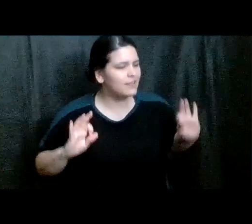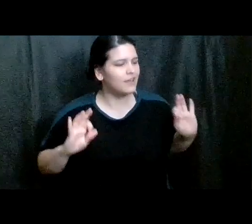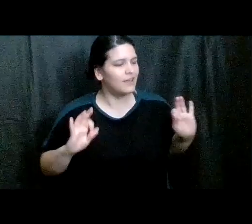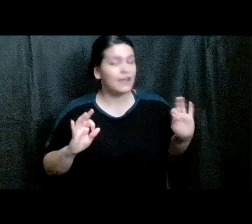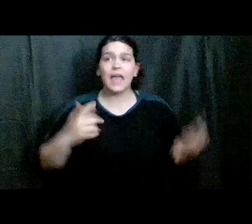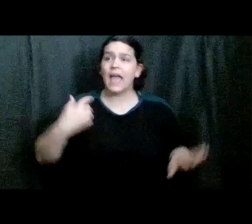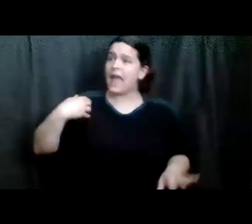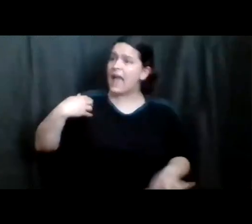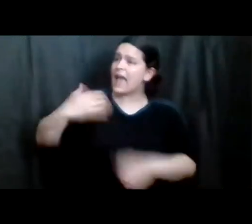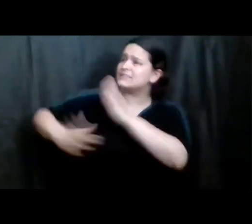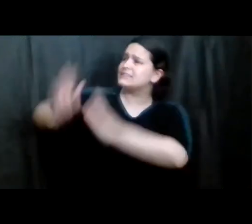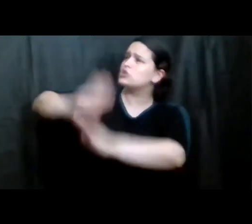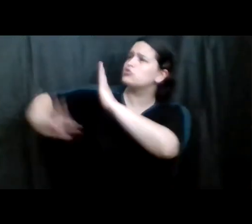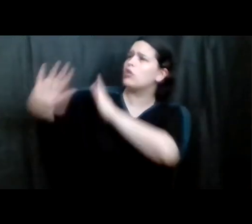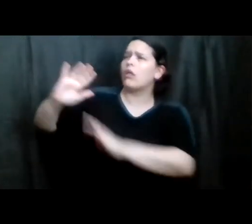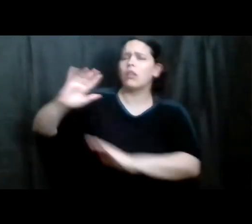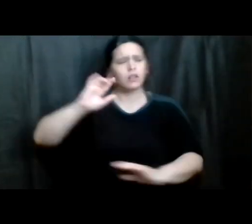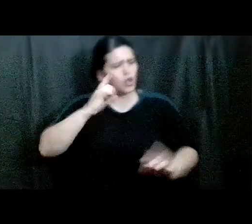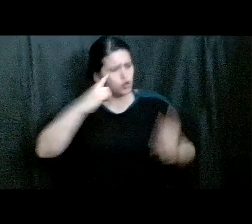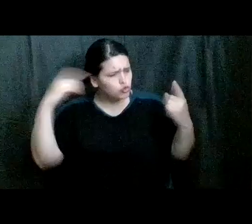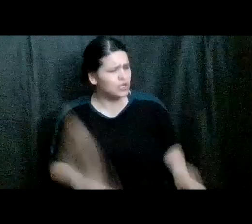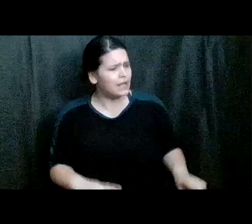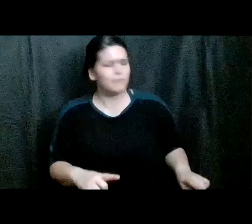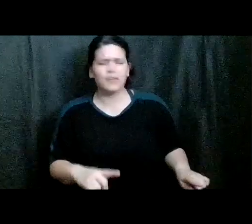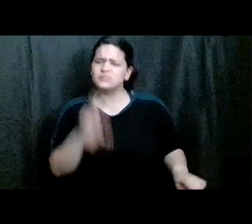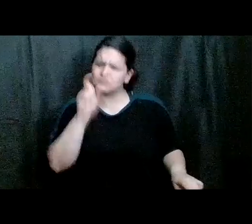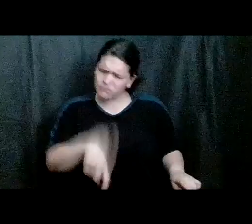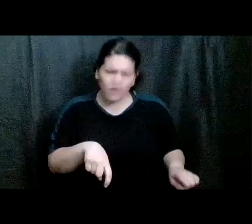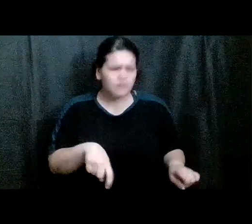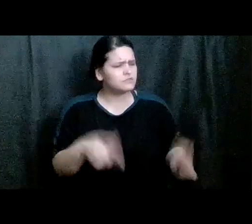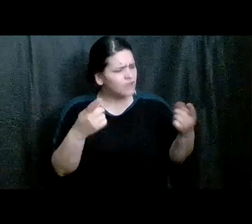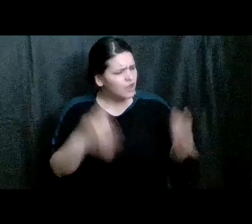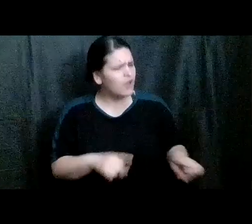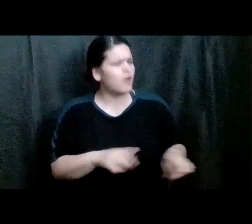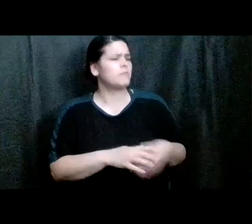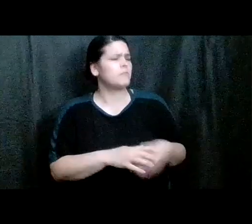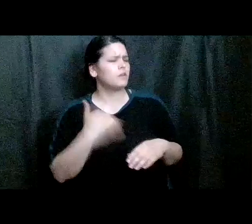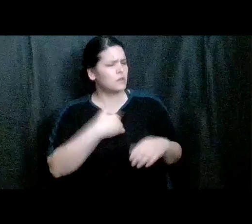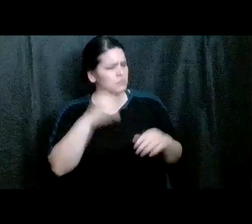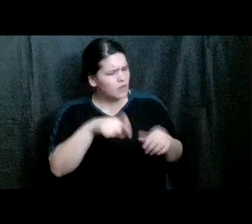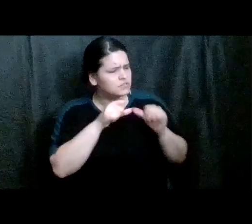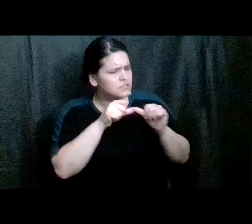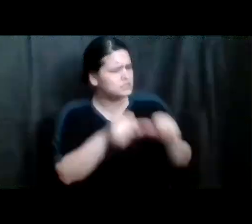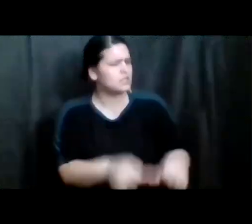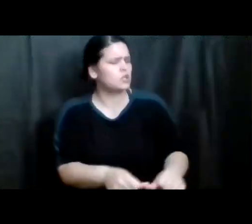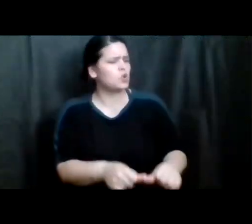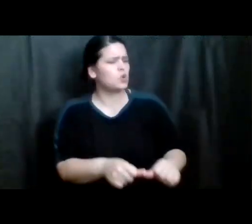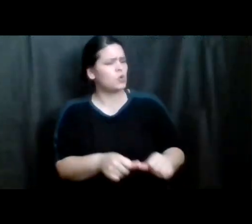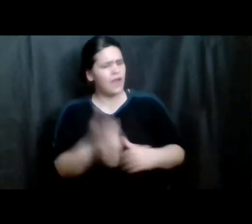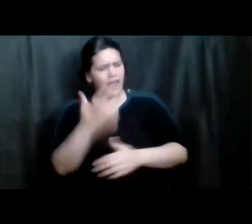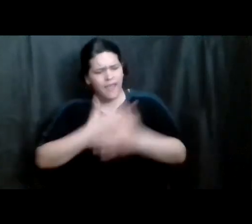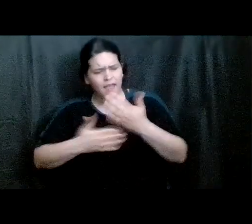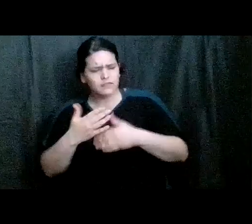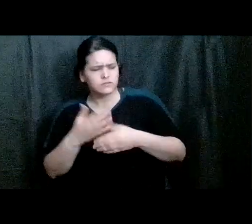deep roots to honor the succession of seeds passed from hands to soil. The whisper of grasses as fingertips brush